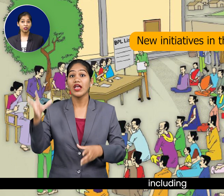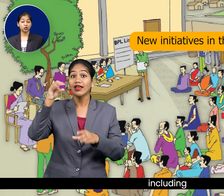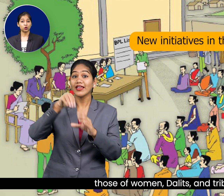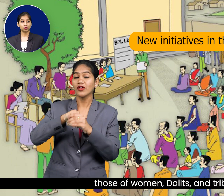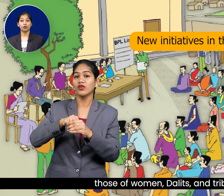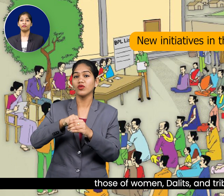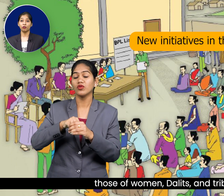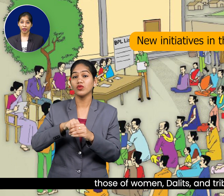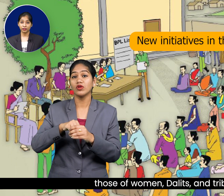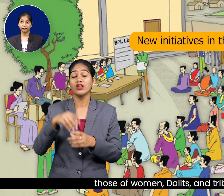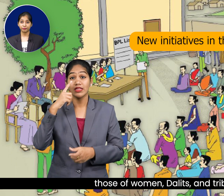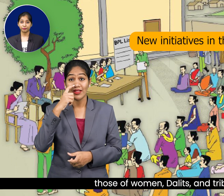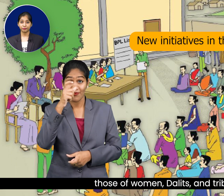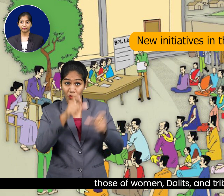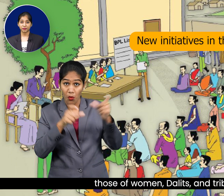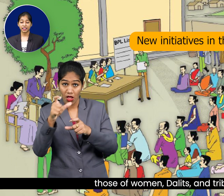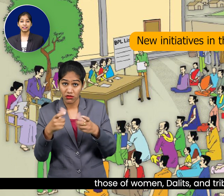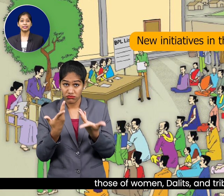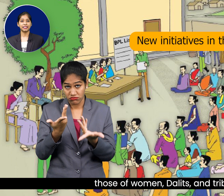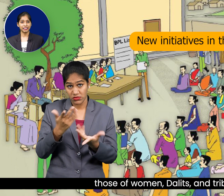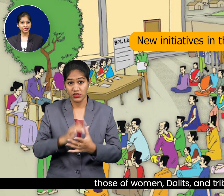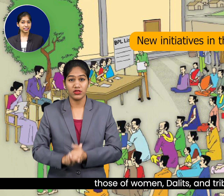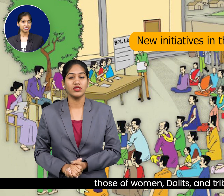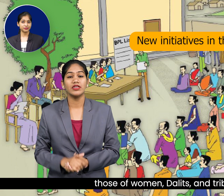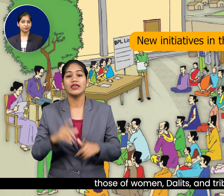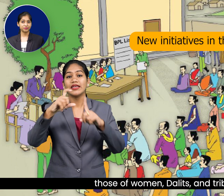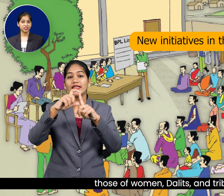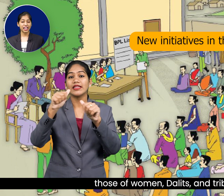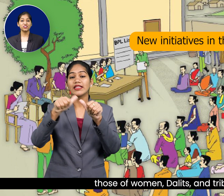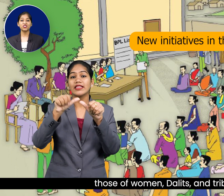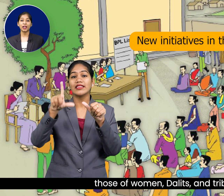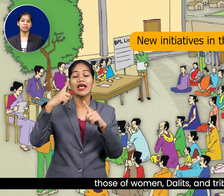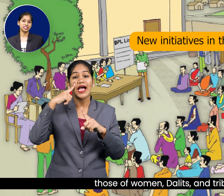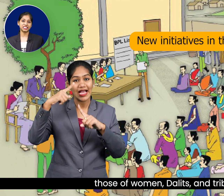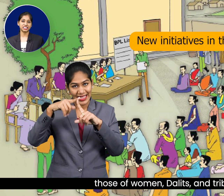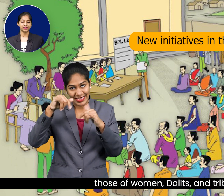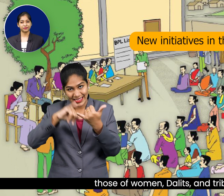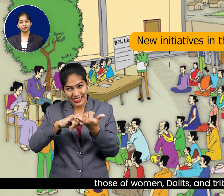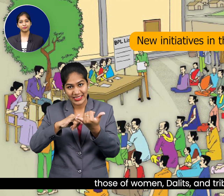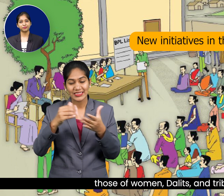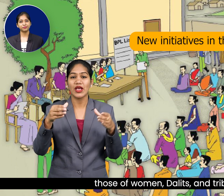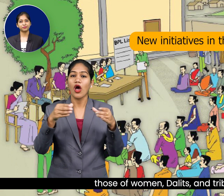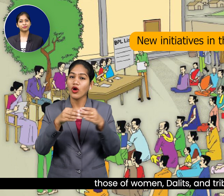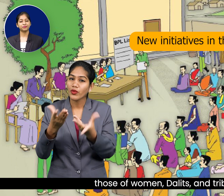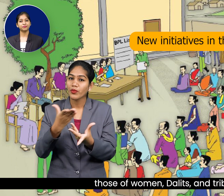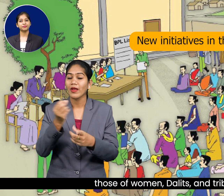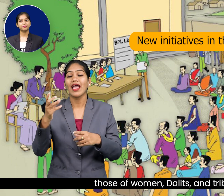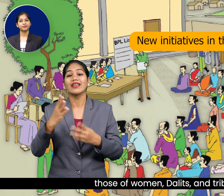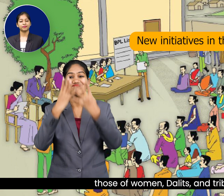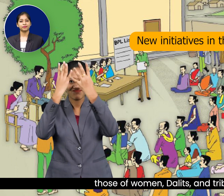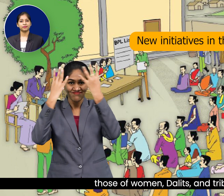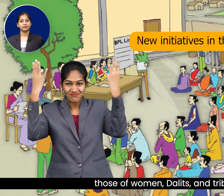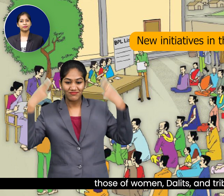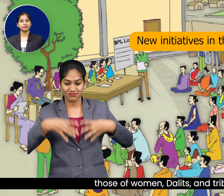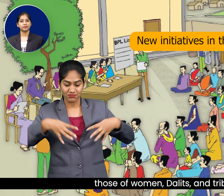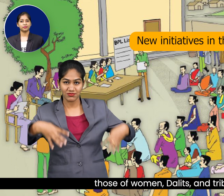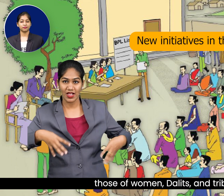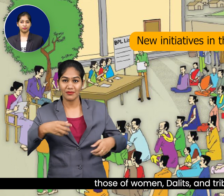Including those of women, Dalits and tribals.